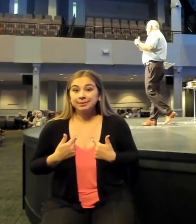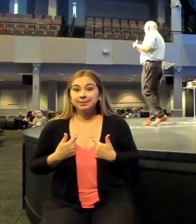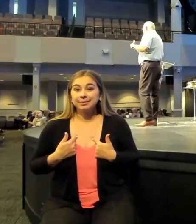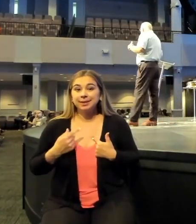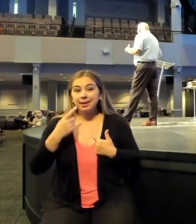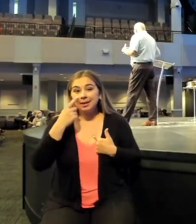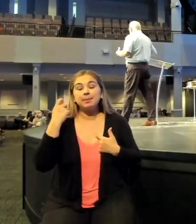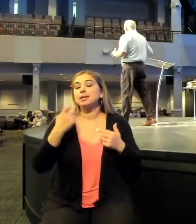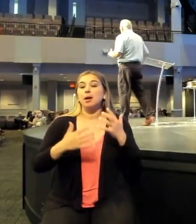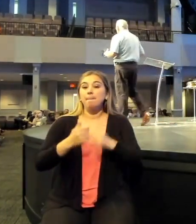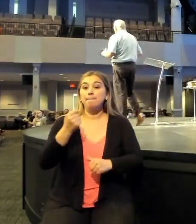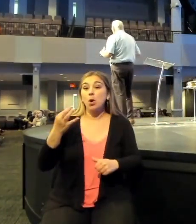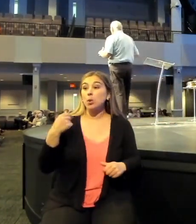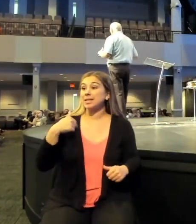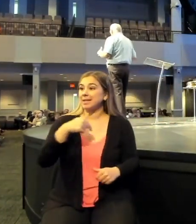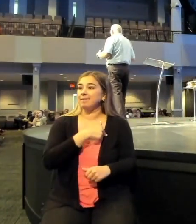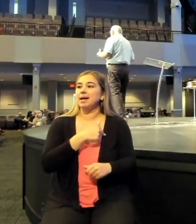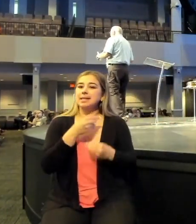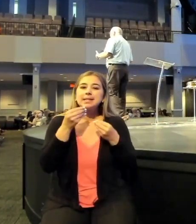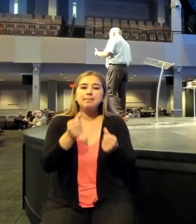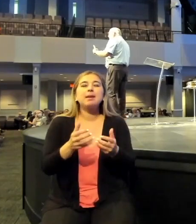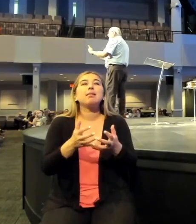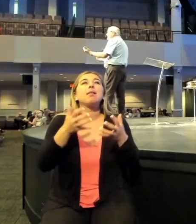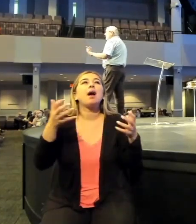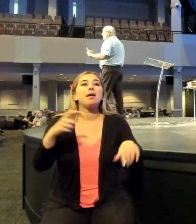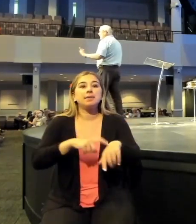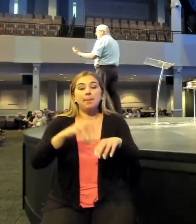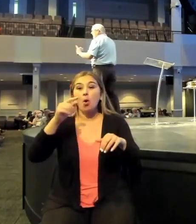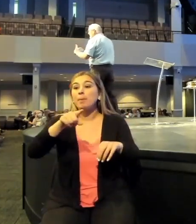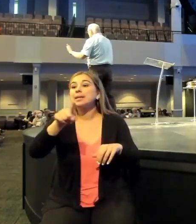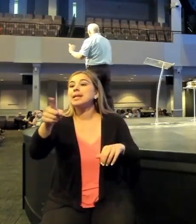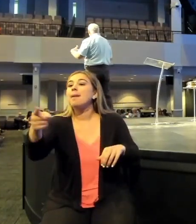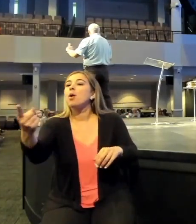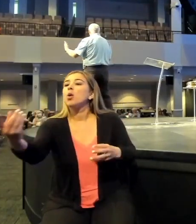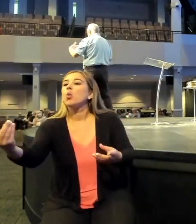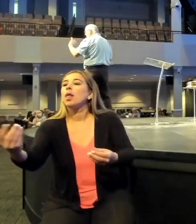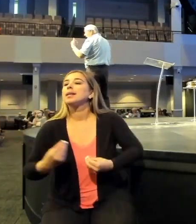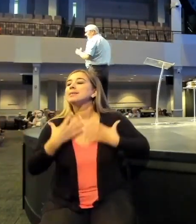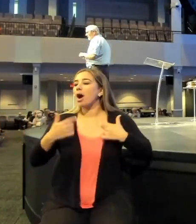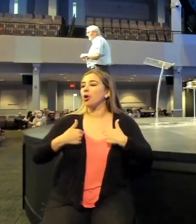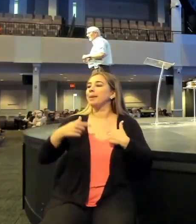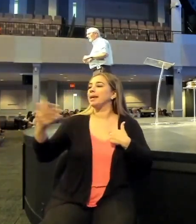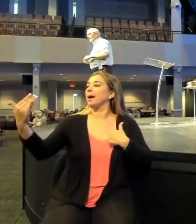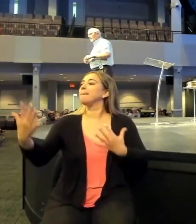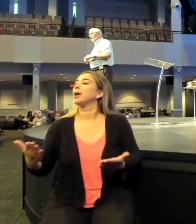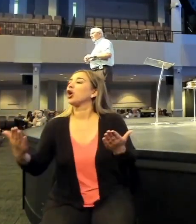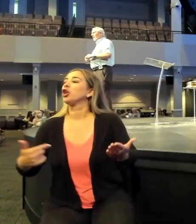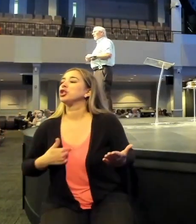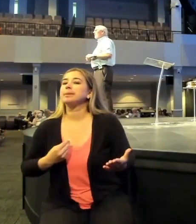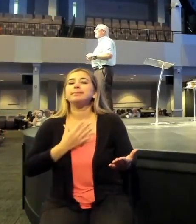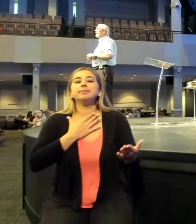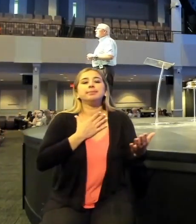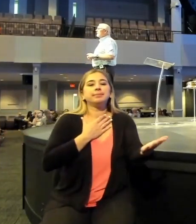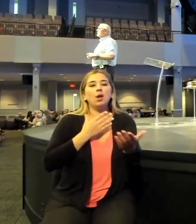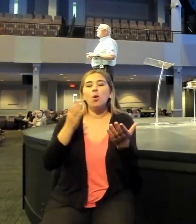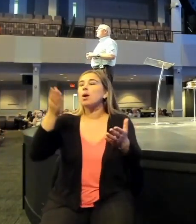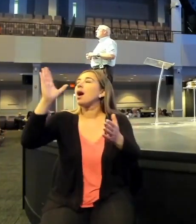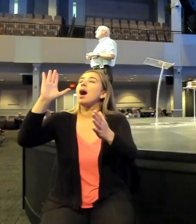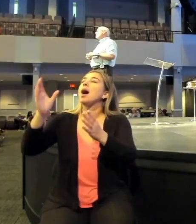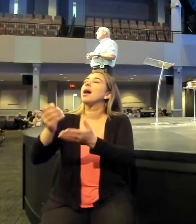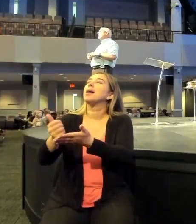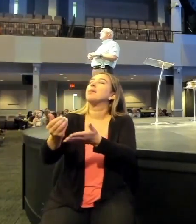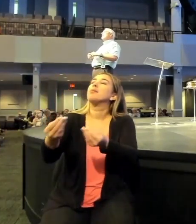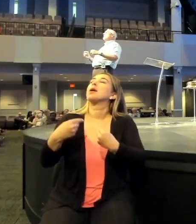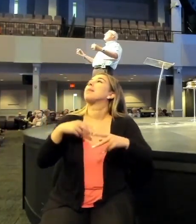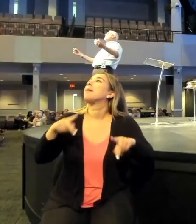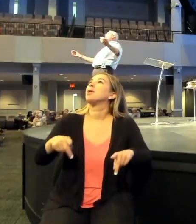Because here's the deal. Most of us spend a lot of our time hoping someone will keep us encouraged or inspired. Oh, God, bring me the